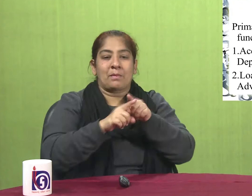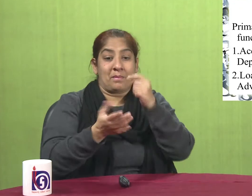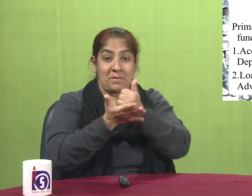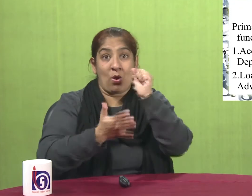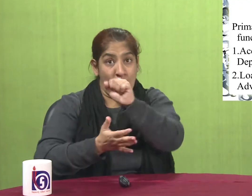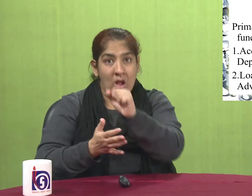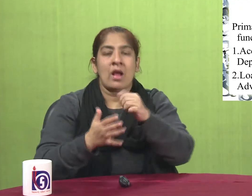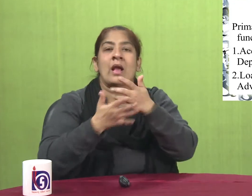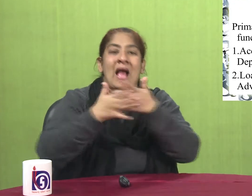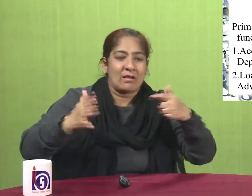they